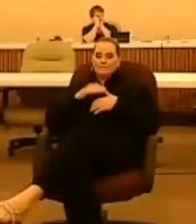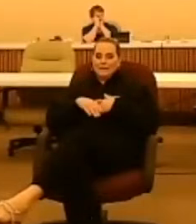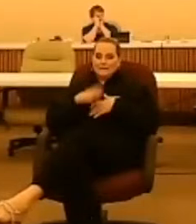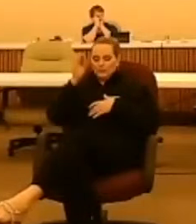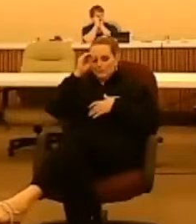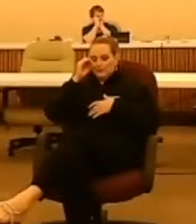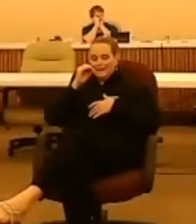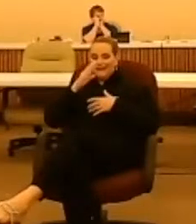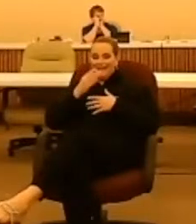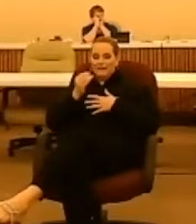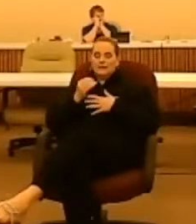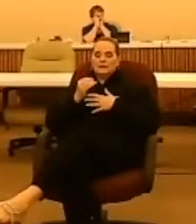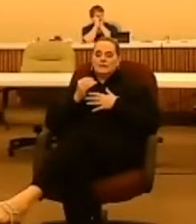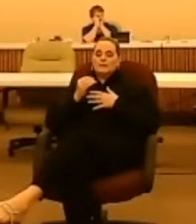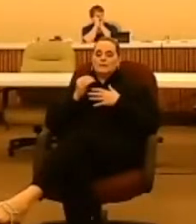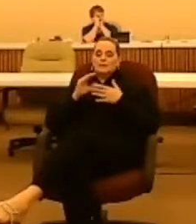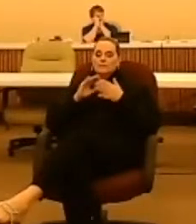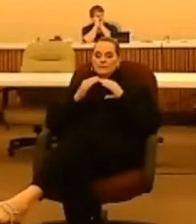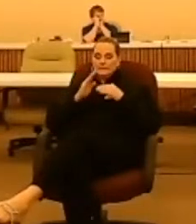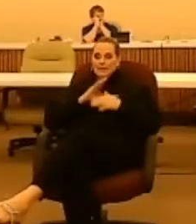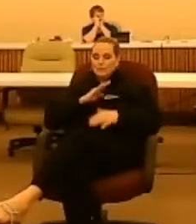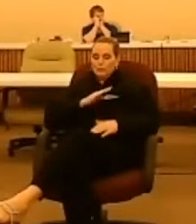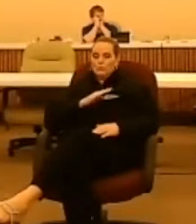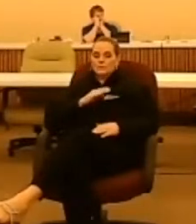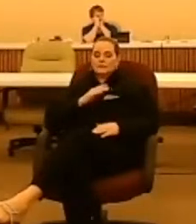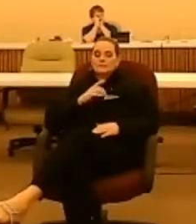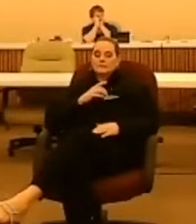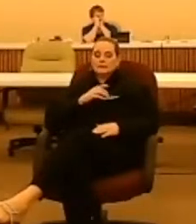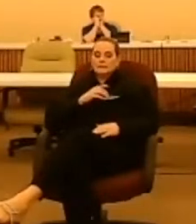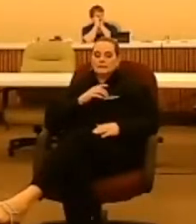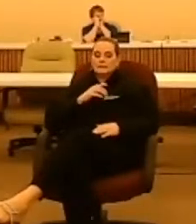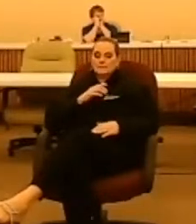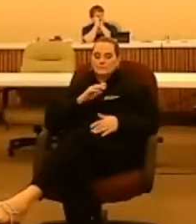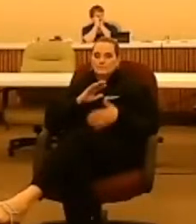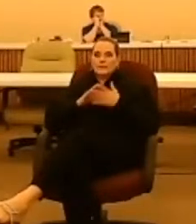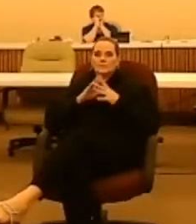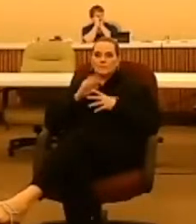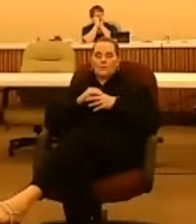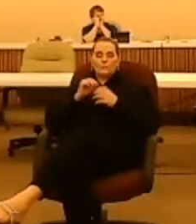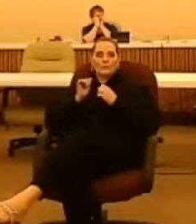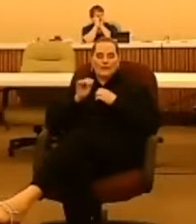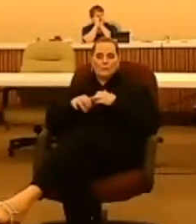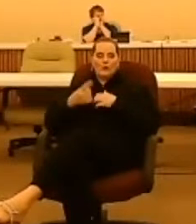the town board, one of the town board members is the subject of that.